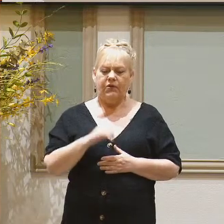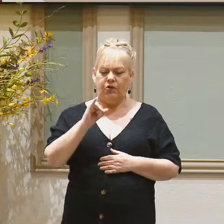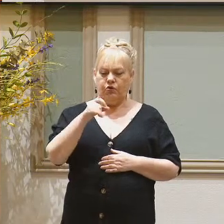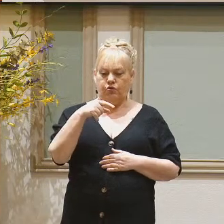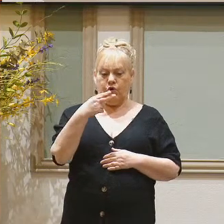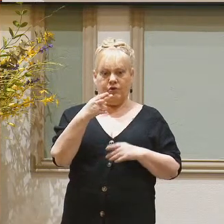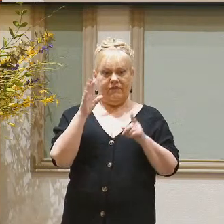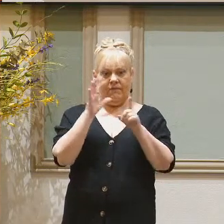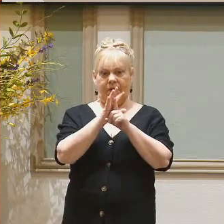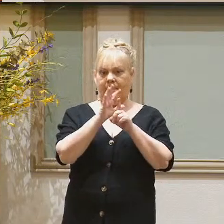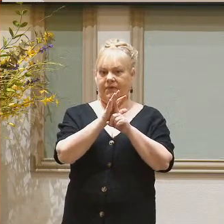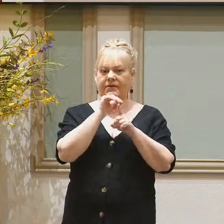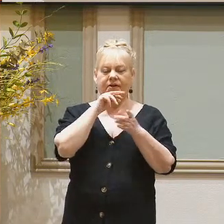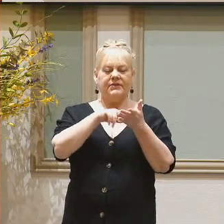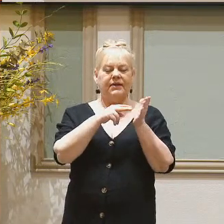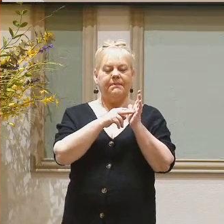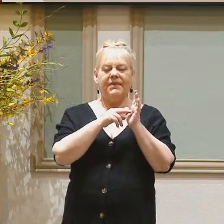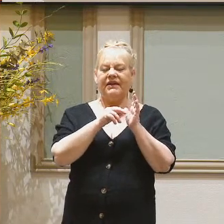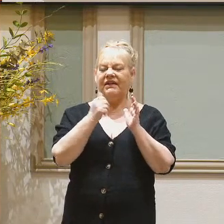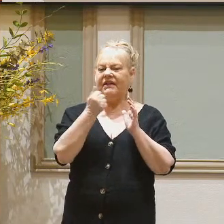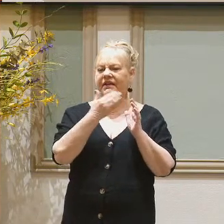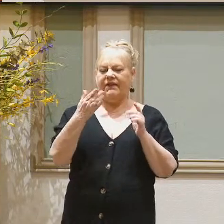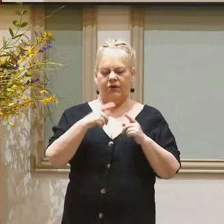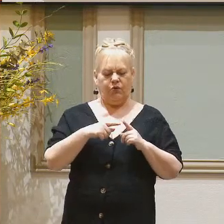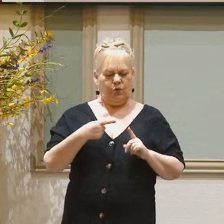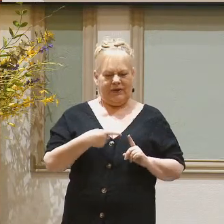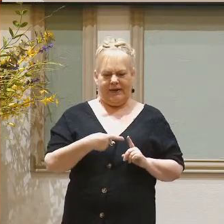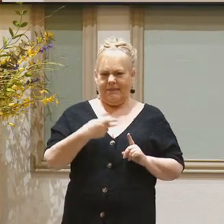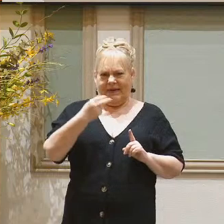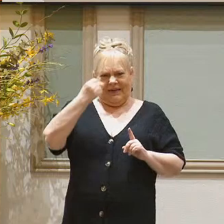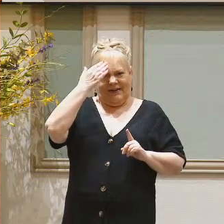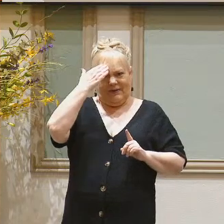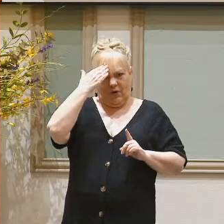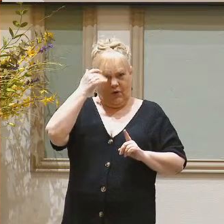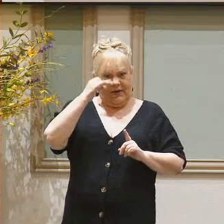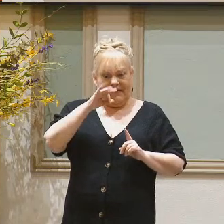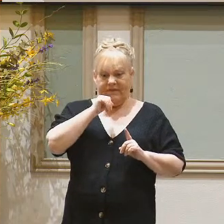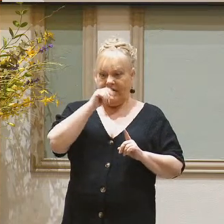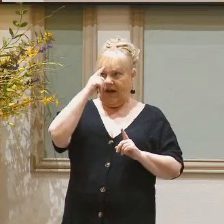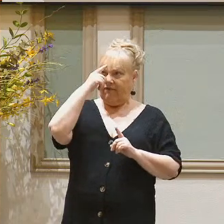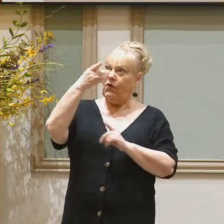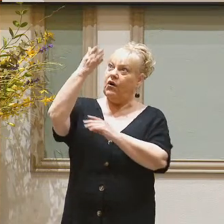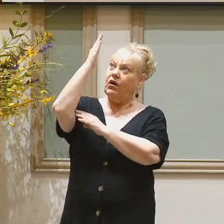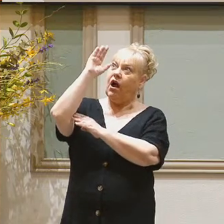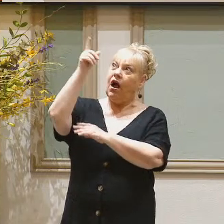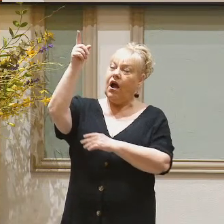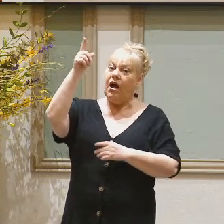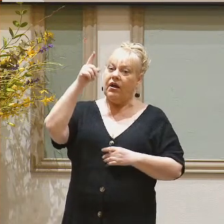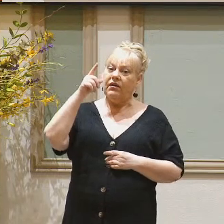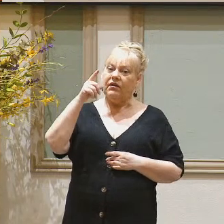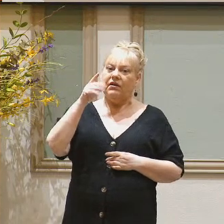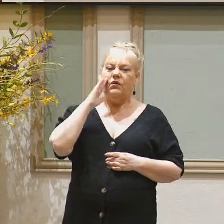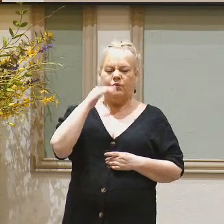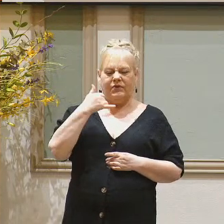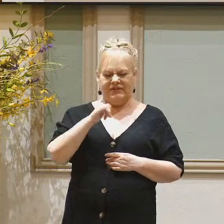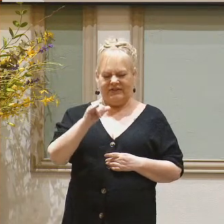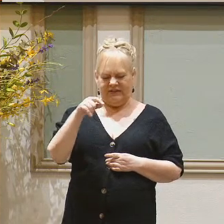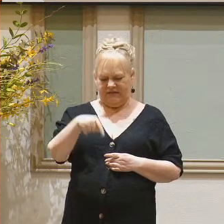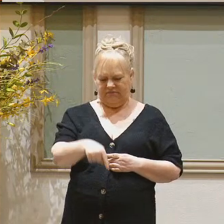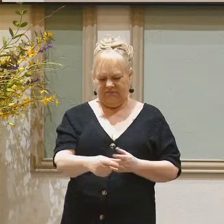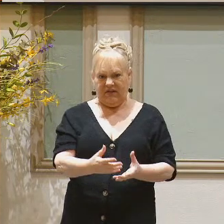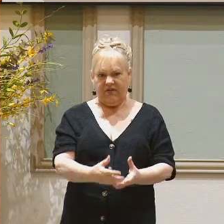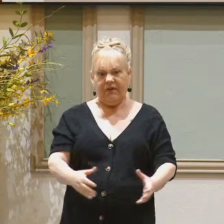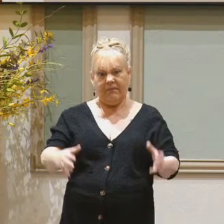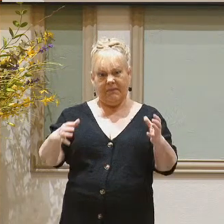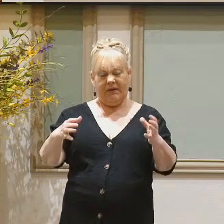Joseph's popularity doesn't mean anything to him. He knows that if it weren't for God, he'd still be down in that pit.